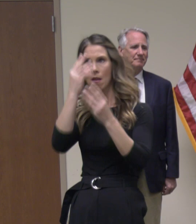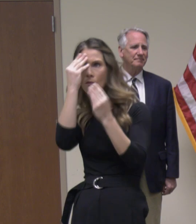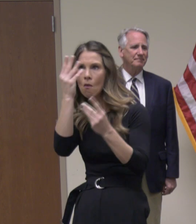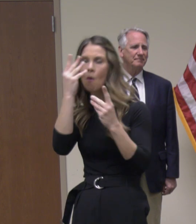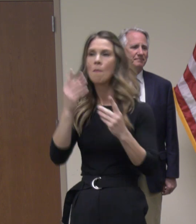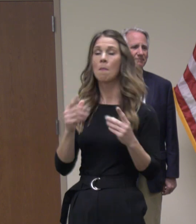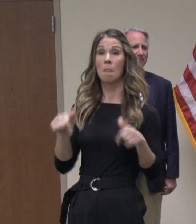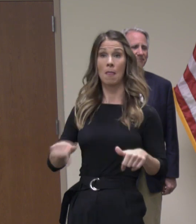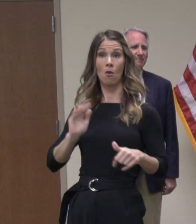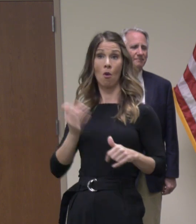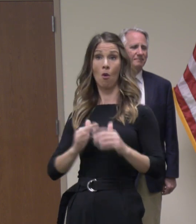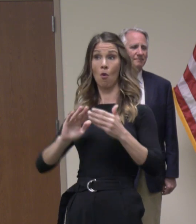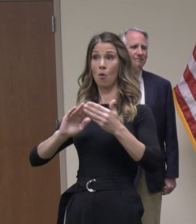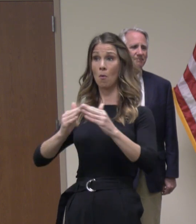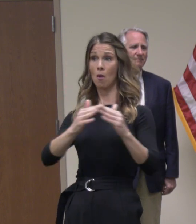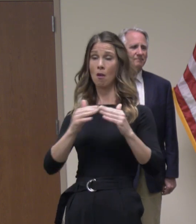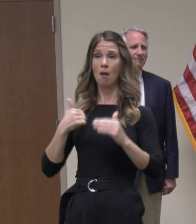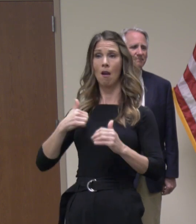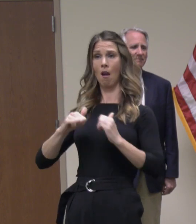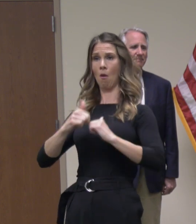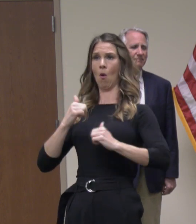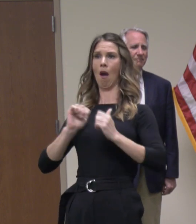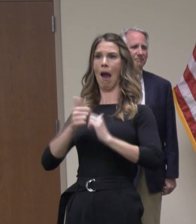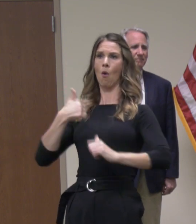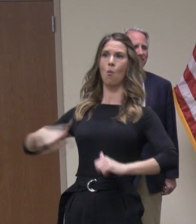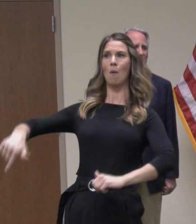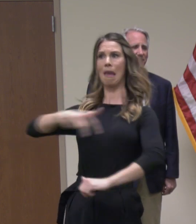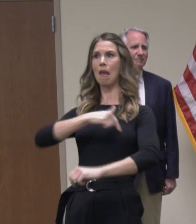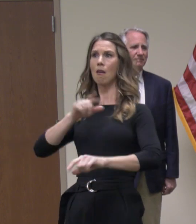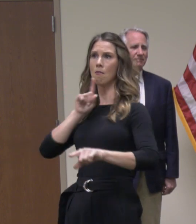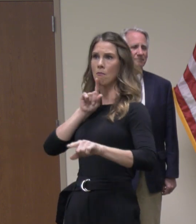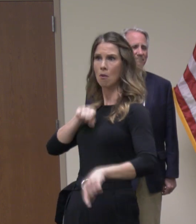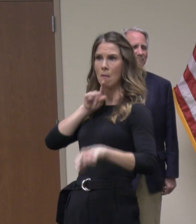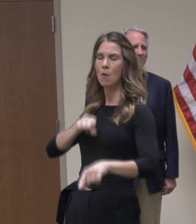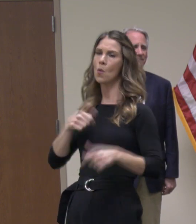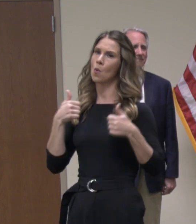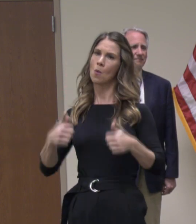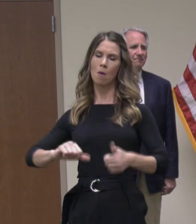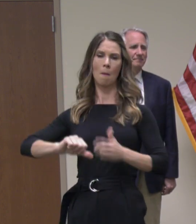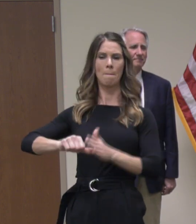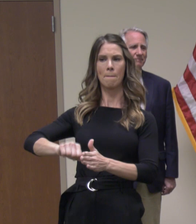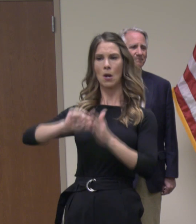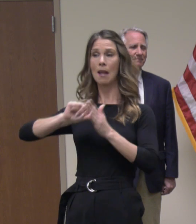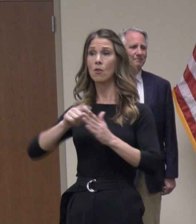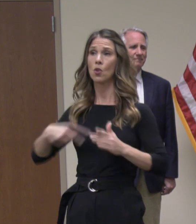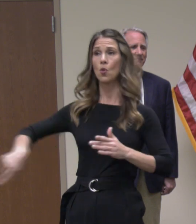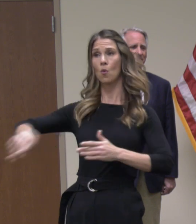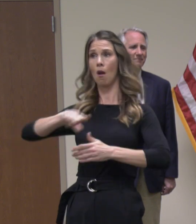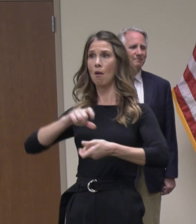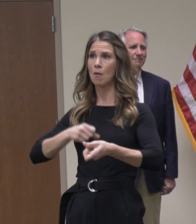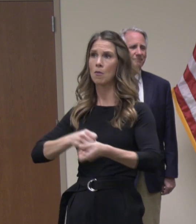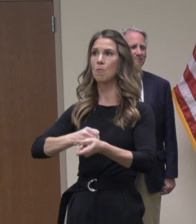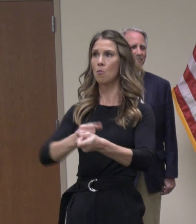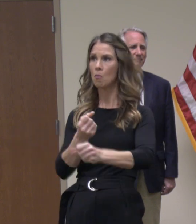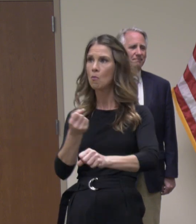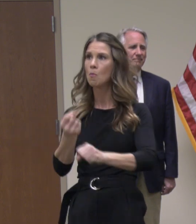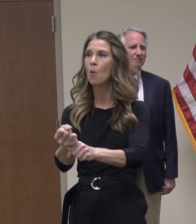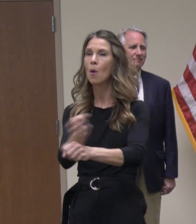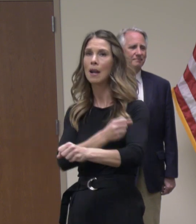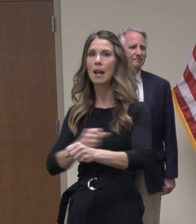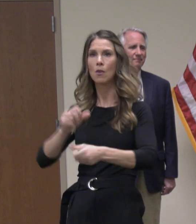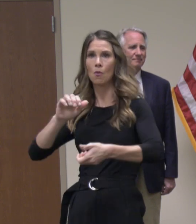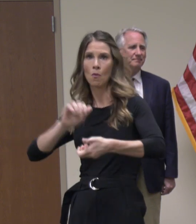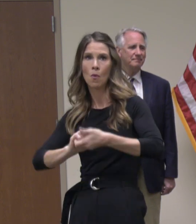community has reacted. You have come together, you are supporting each other, and you're now remembering the most vulnerable in